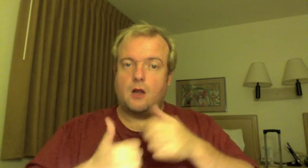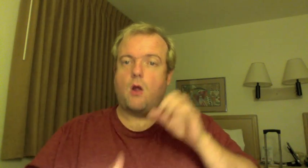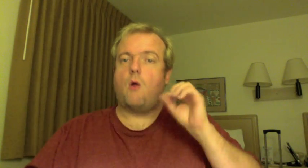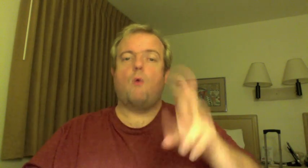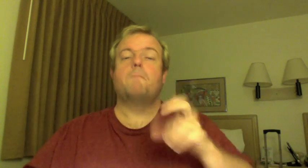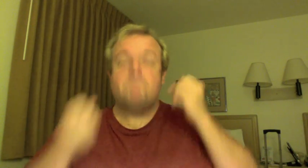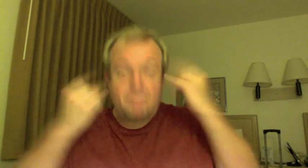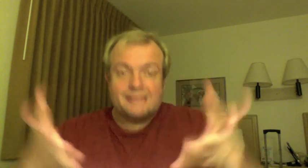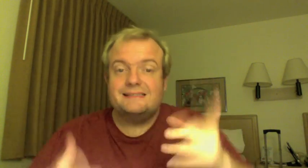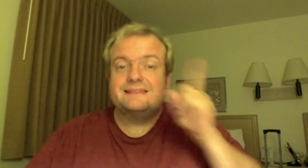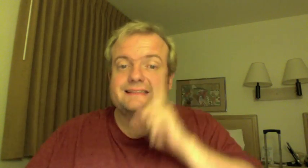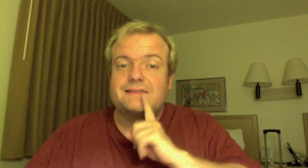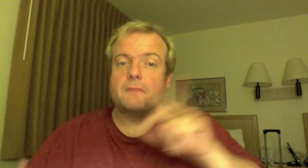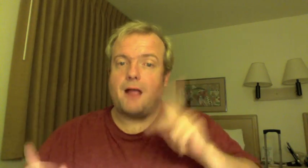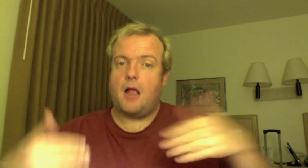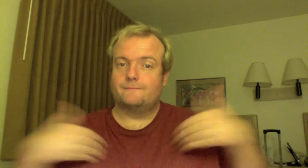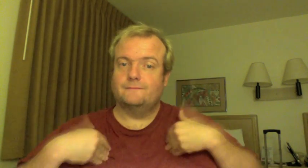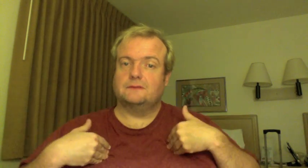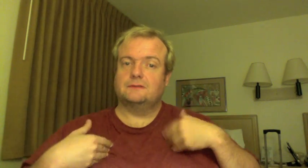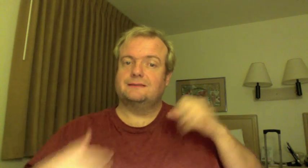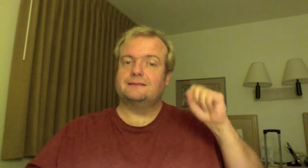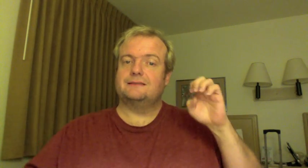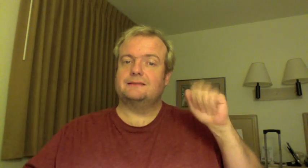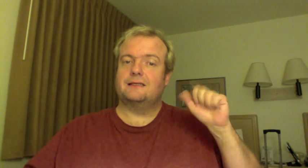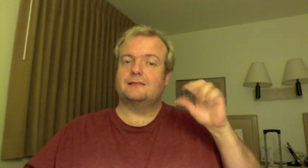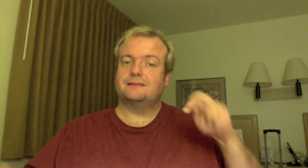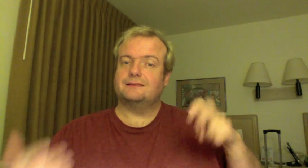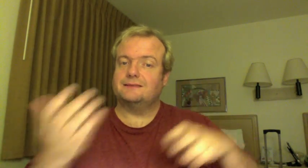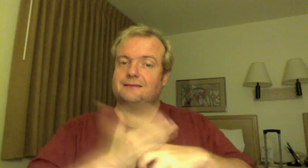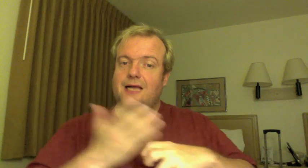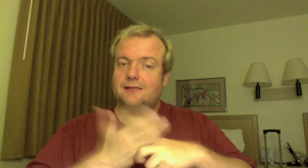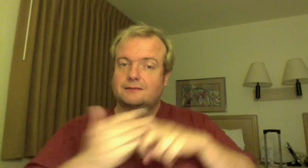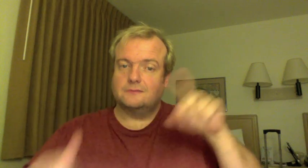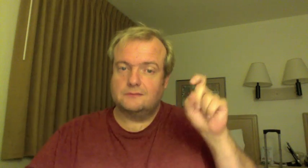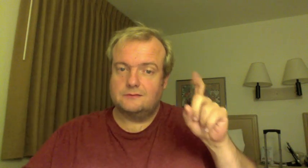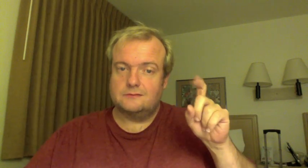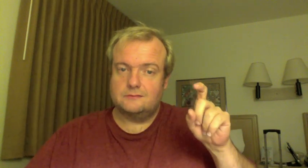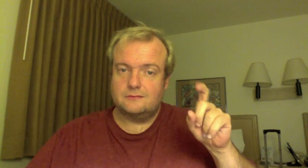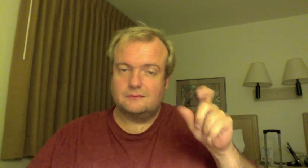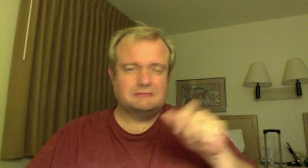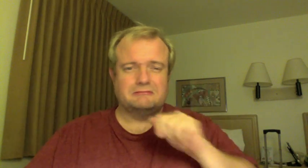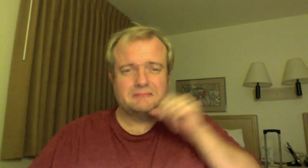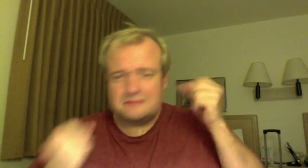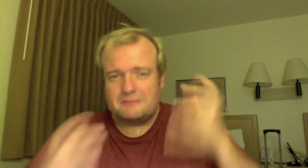Fall 2007. Beijing's National Stadium is in its final push to the finish line.